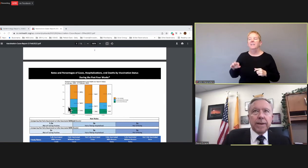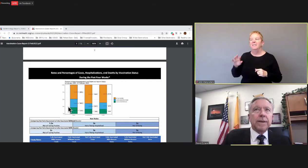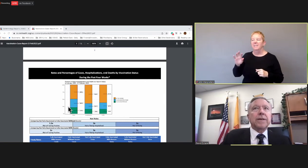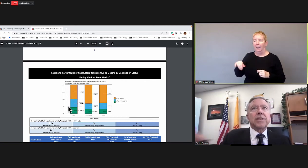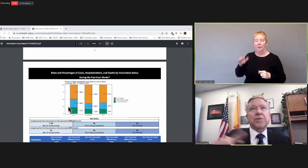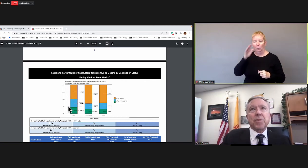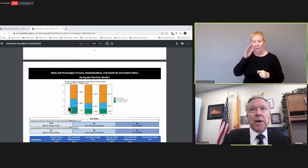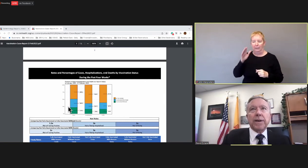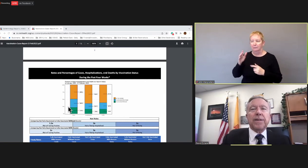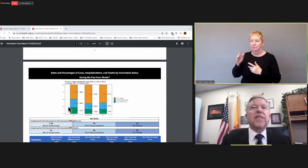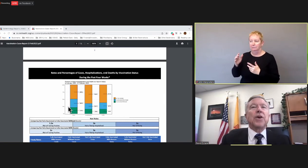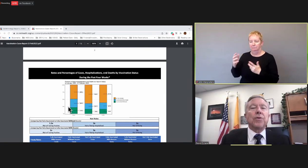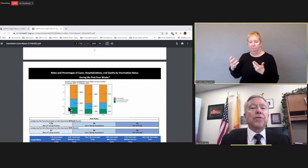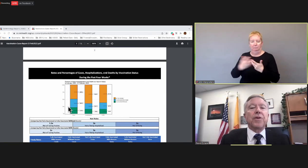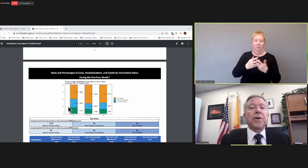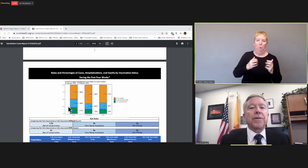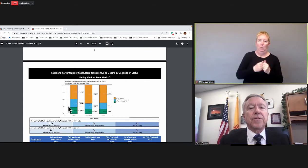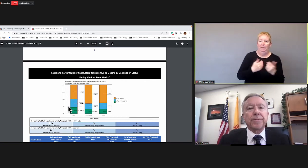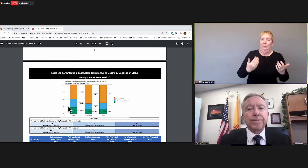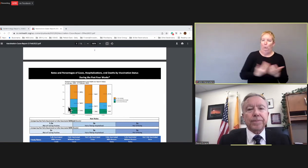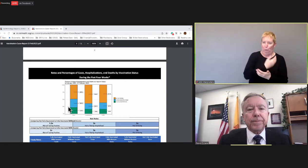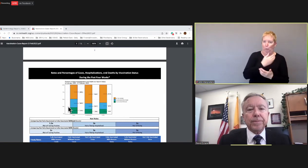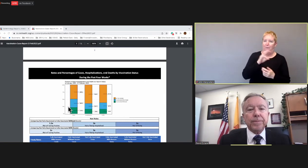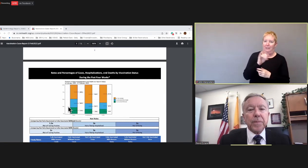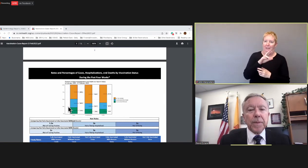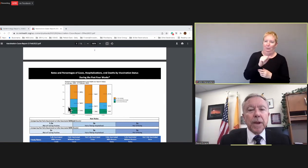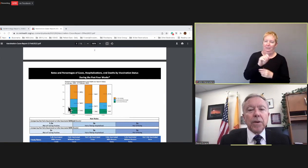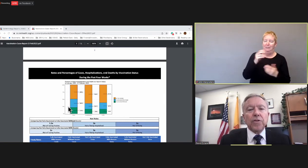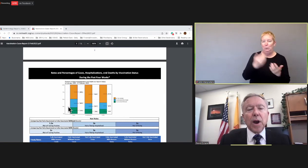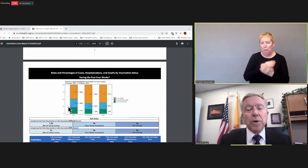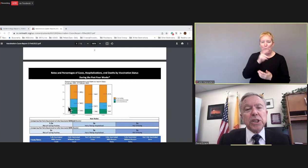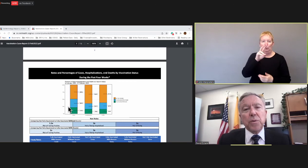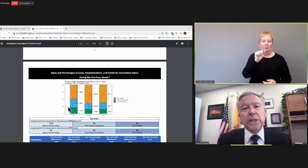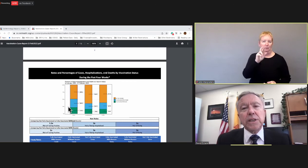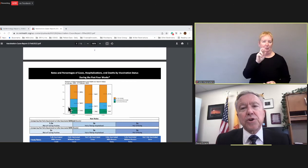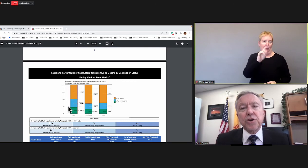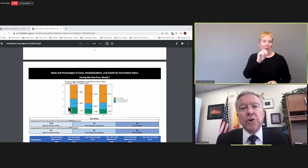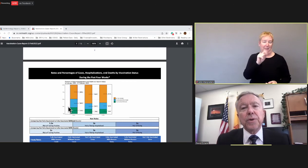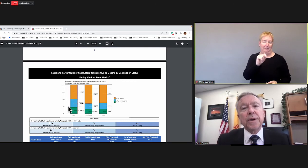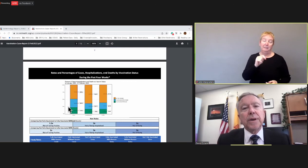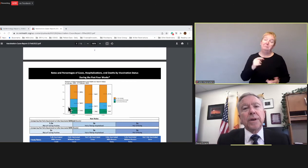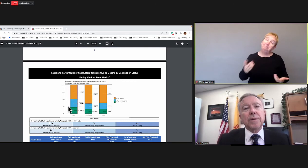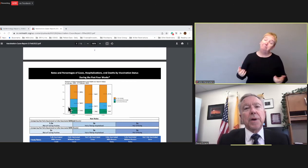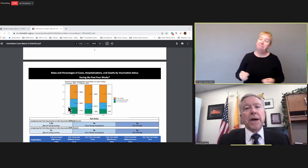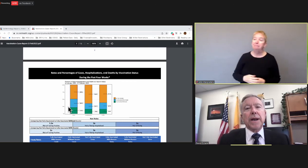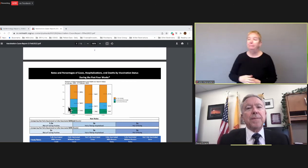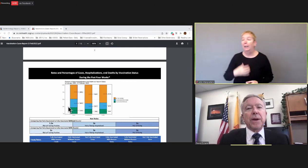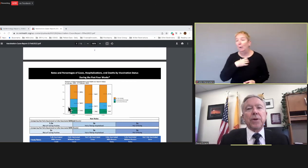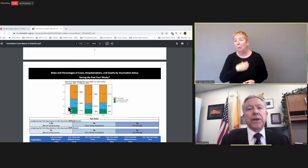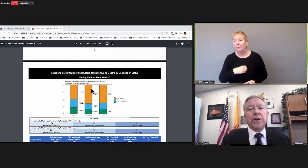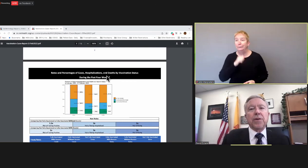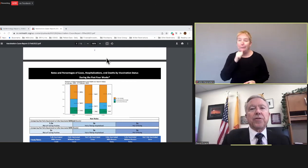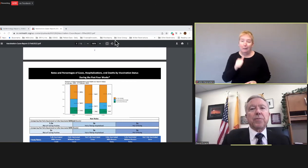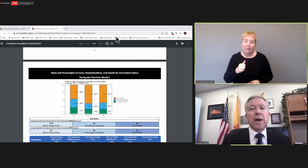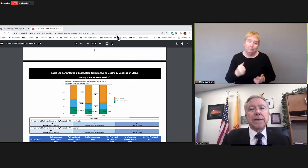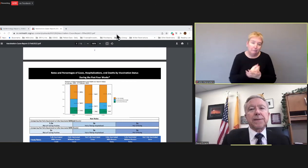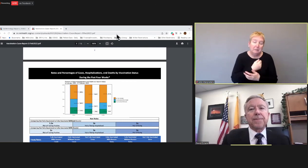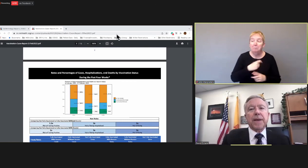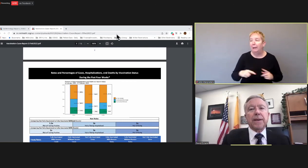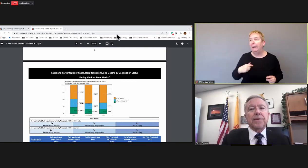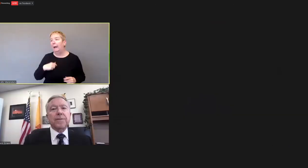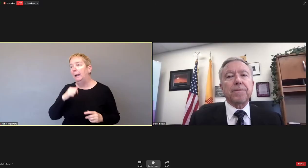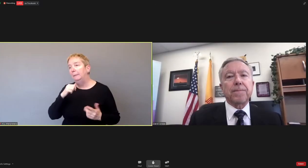likely to spread than the older variants. So I wish it wasn't true, but I'm not really at all